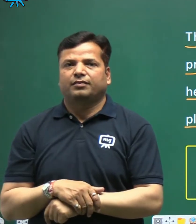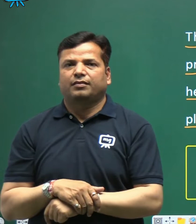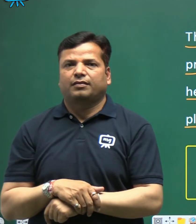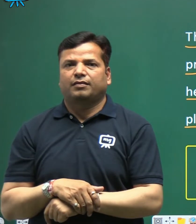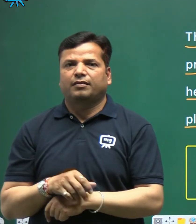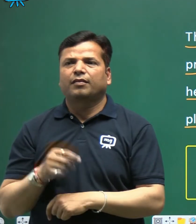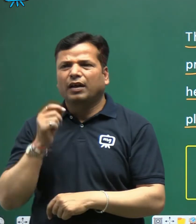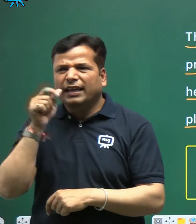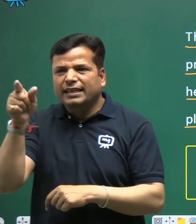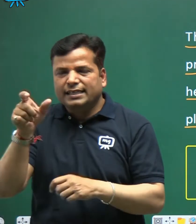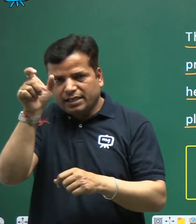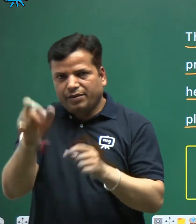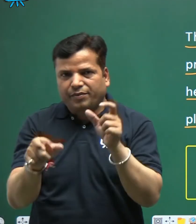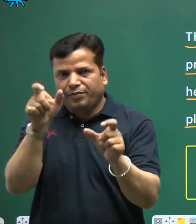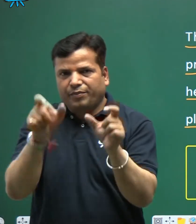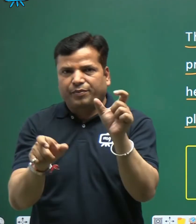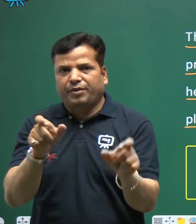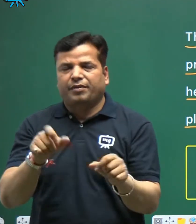his people.